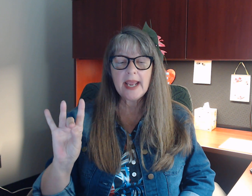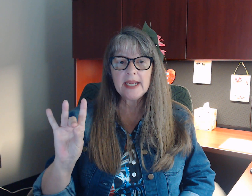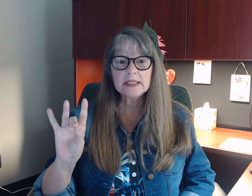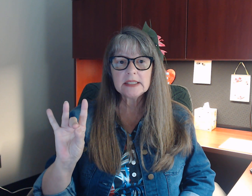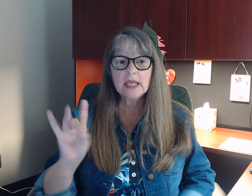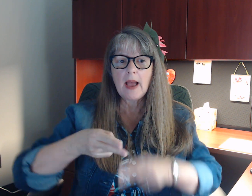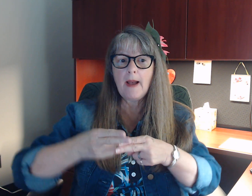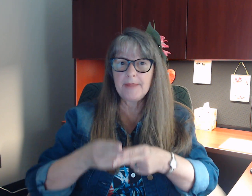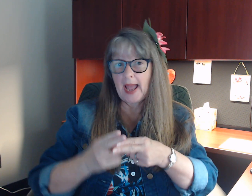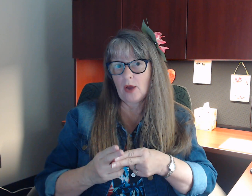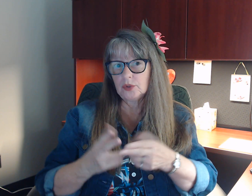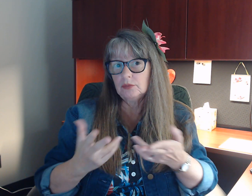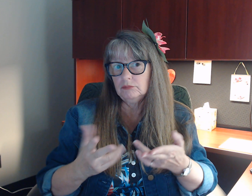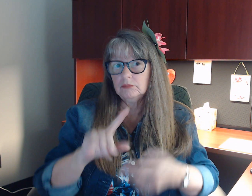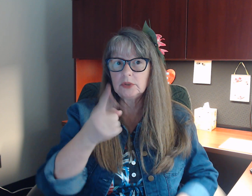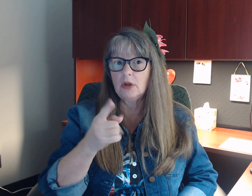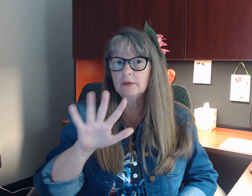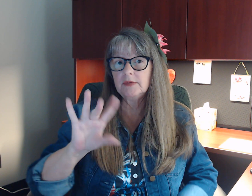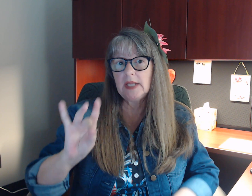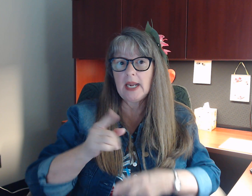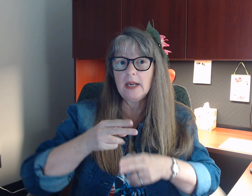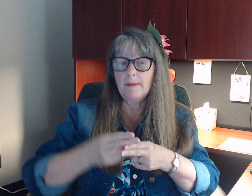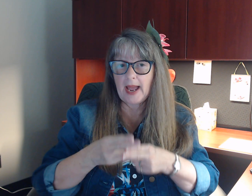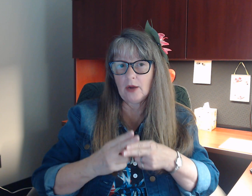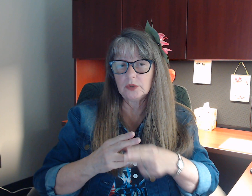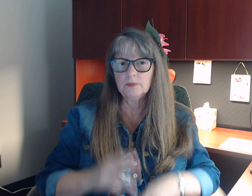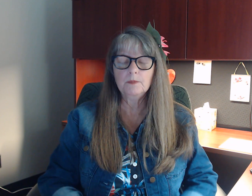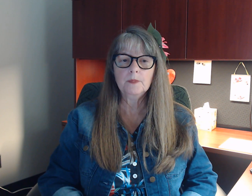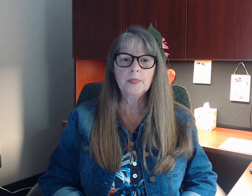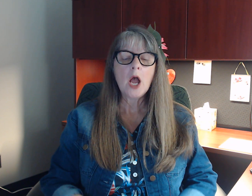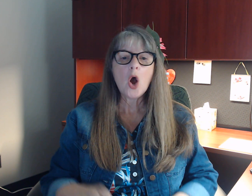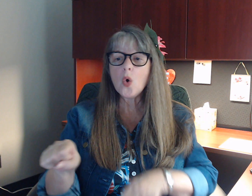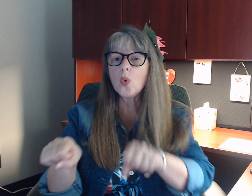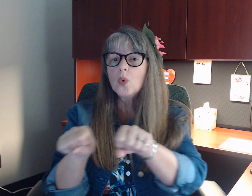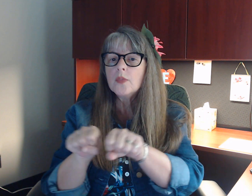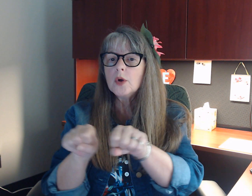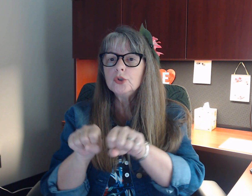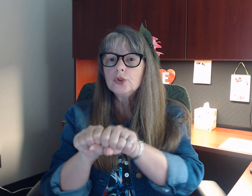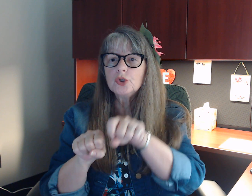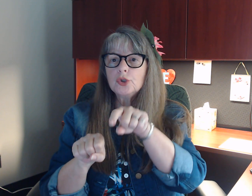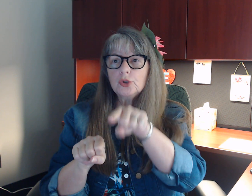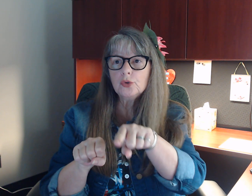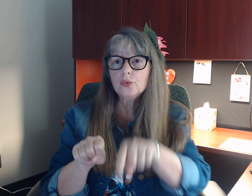$1.58 a pound. $1.58 a pound. Oh, those shoes are